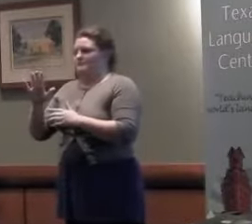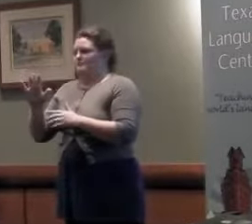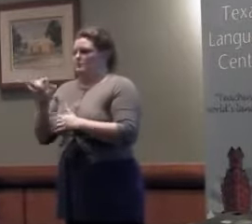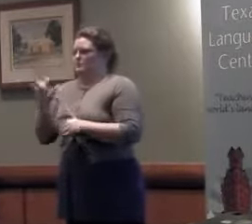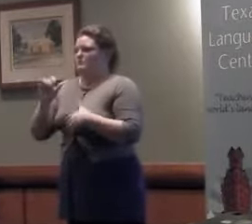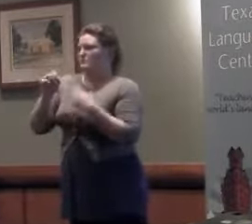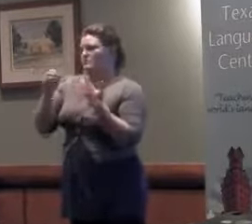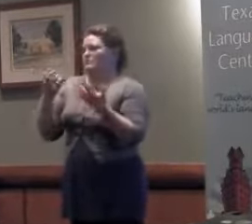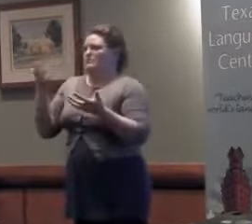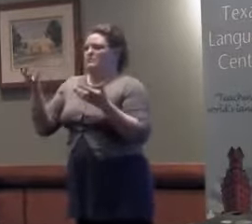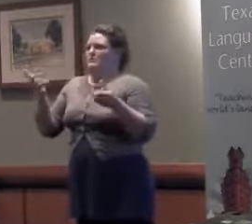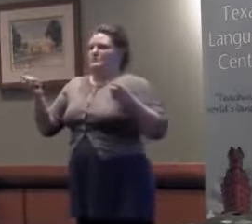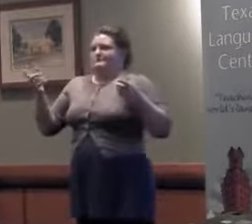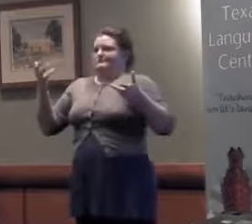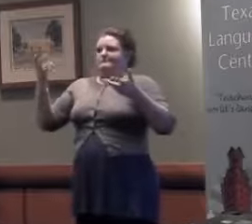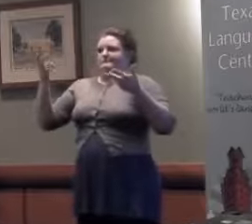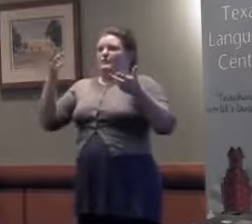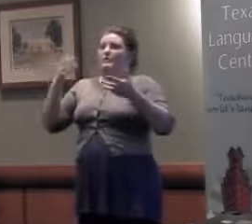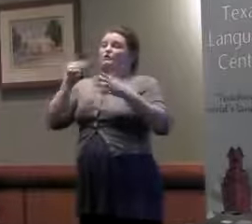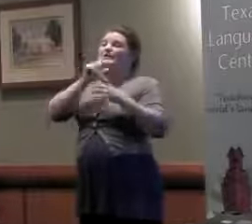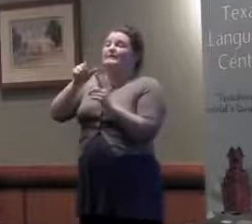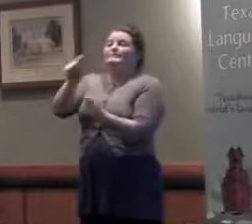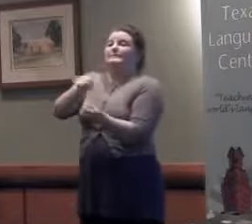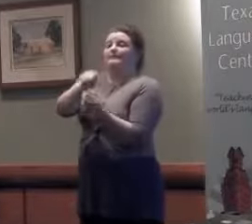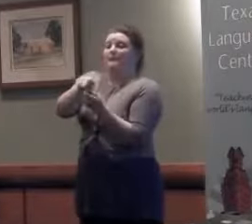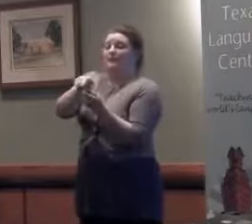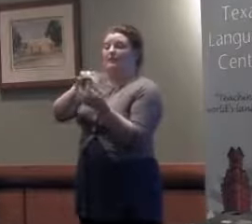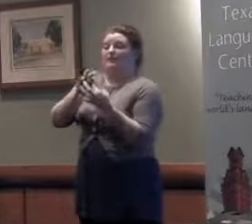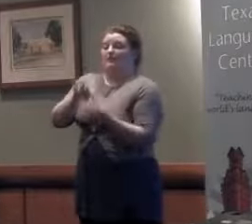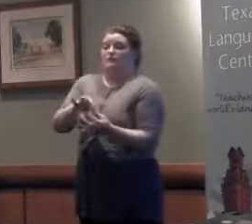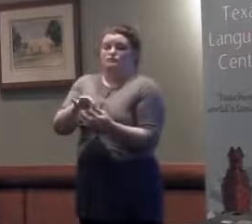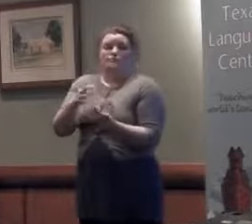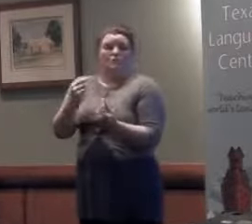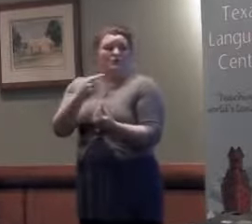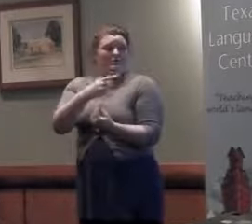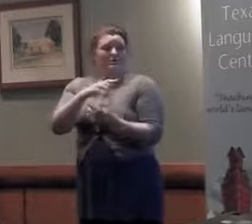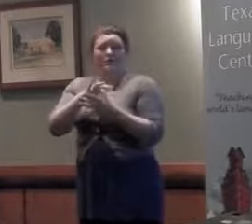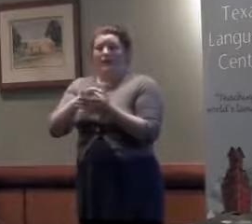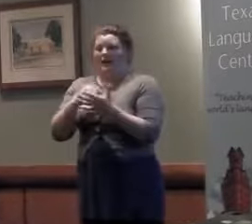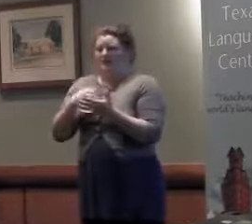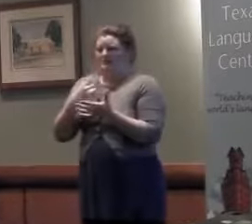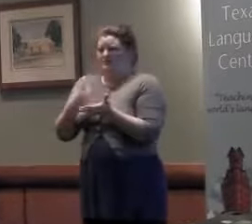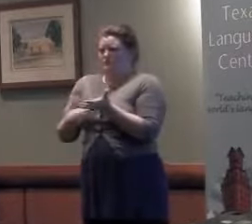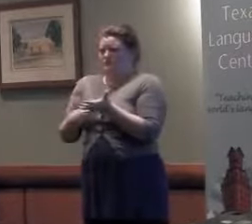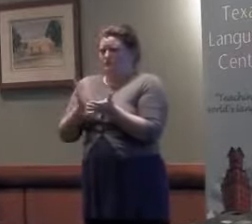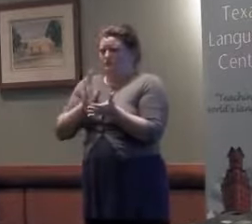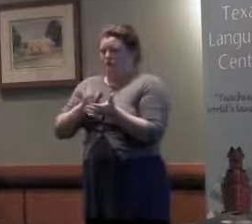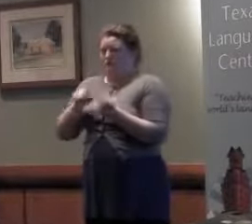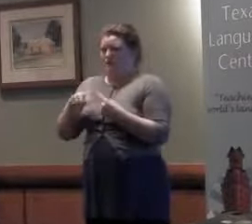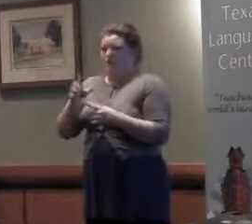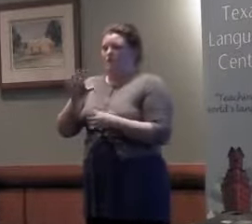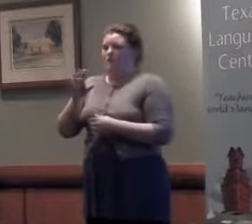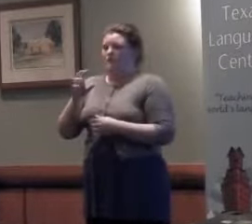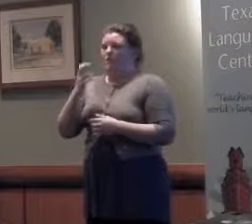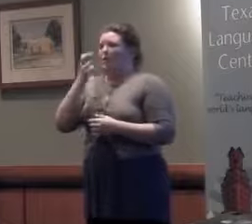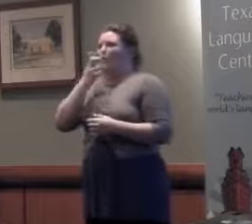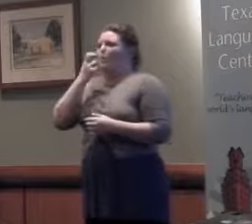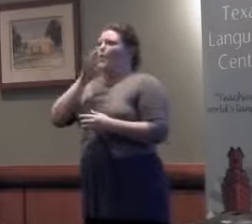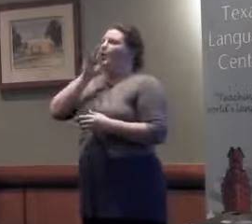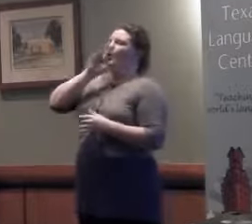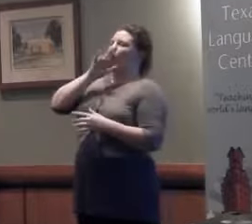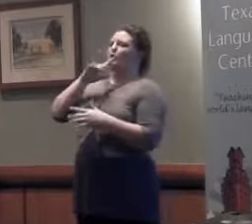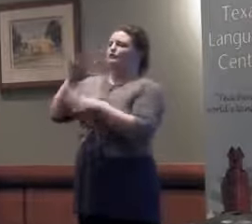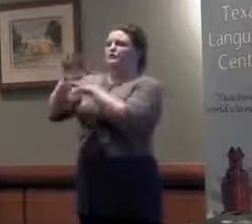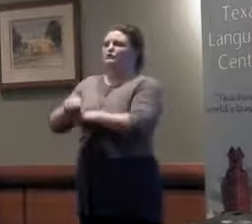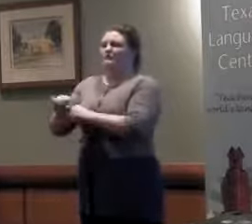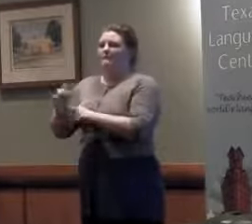And I think specifically with regard to the content that I discussed earlier about these oral traditions of language use,